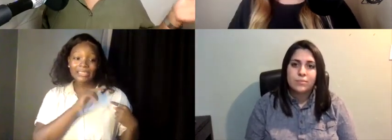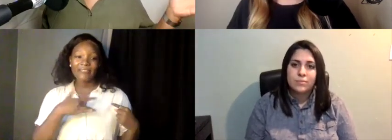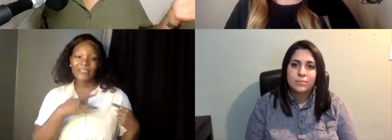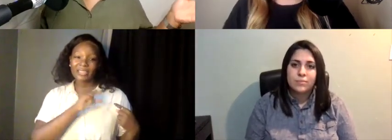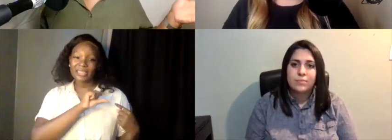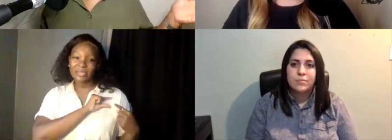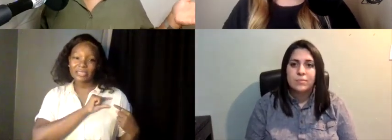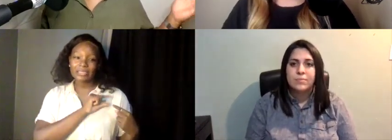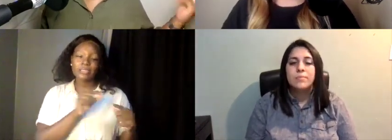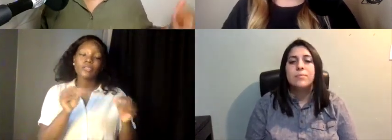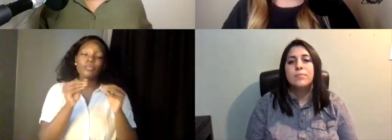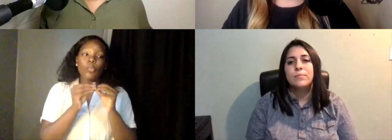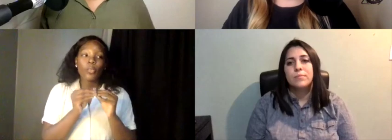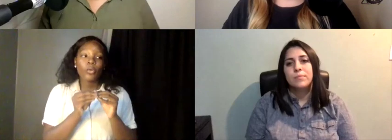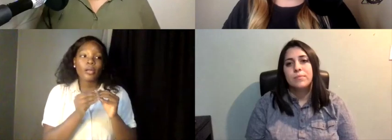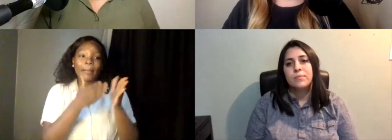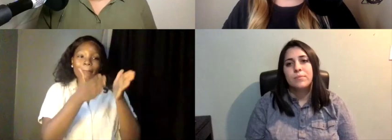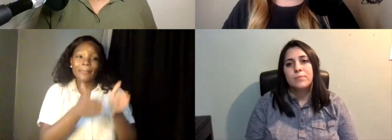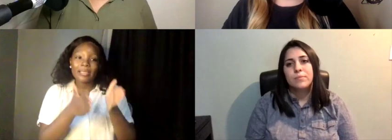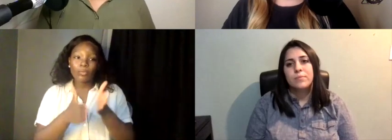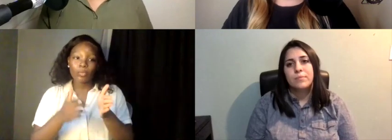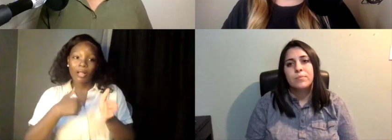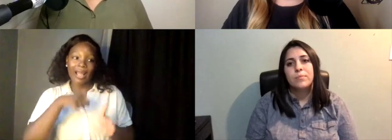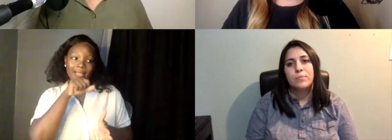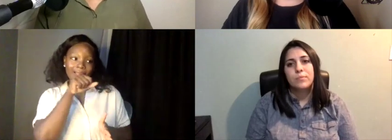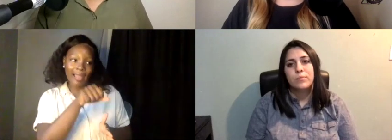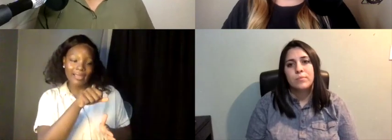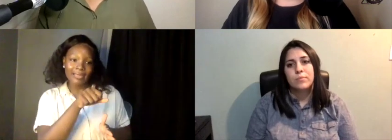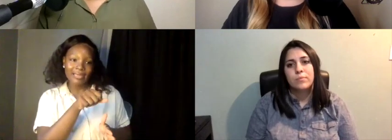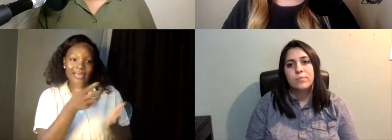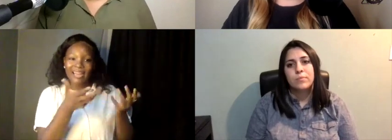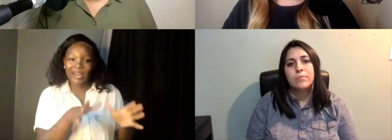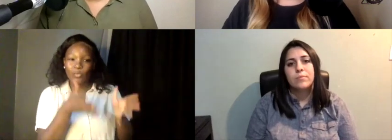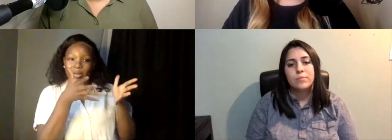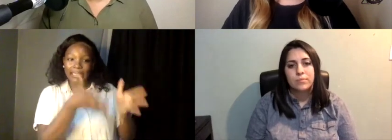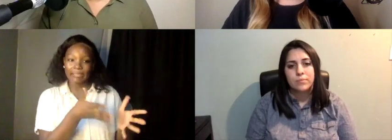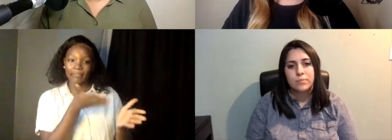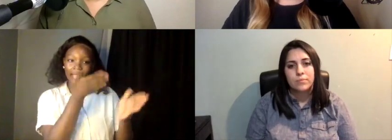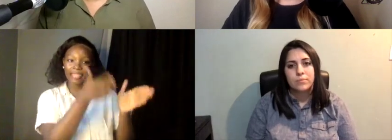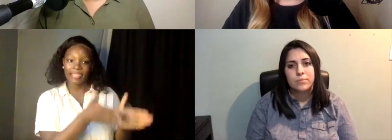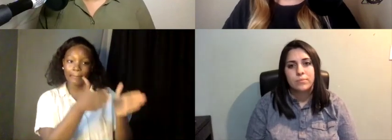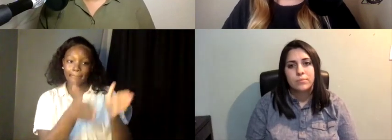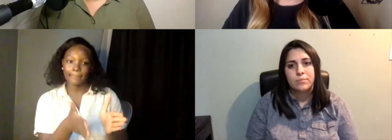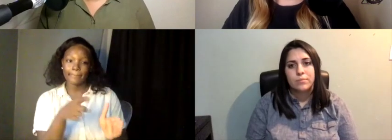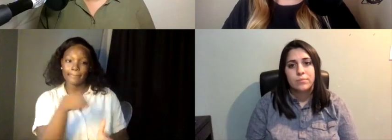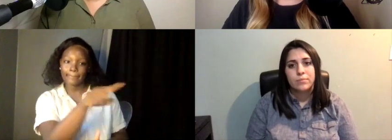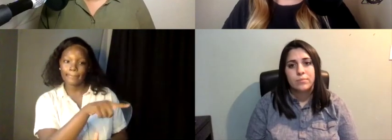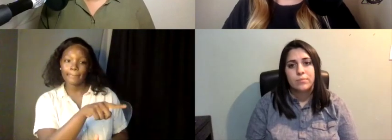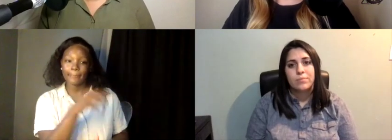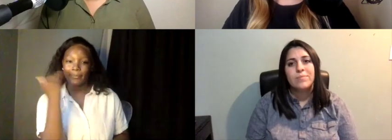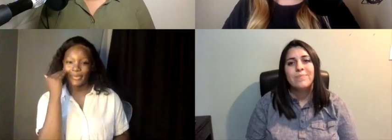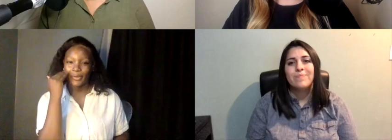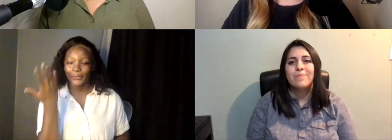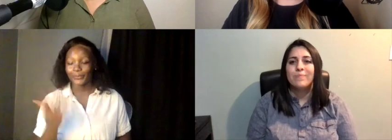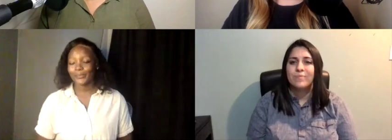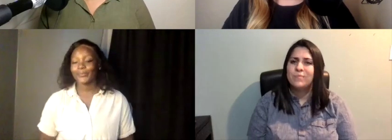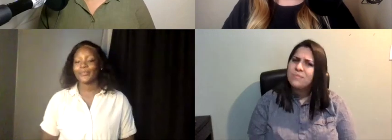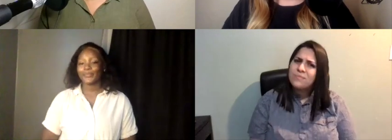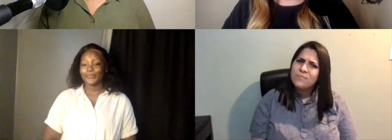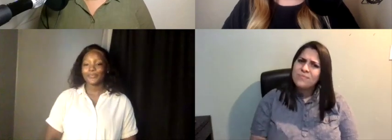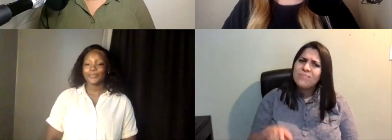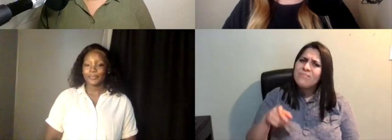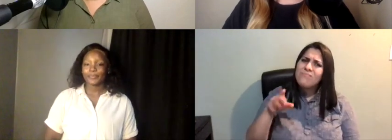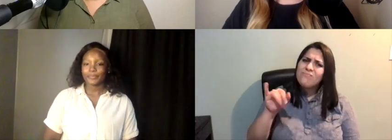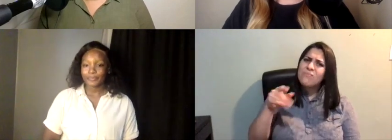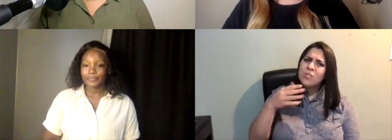leave them in this situation. So that's what I would add to that. Yeah. No, and that's a great point. You know, another, you know, thing brought